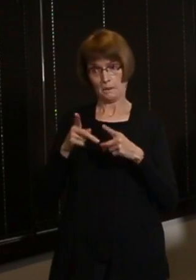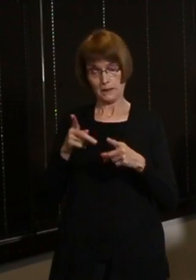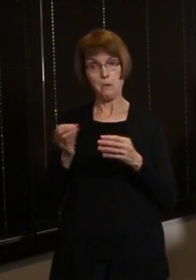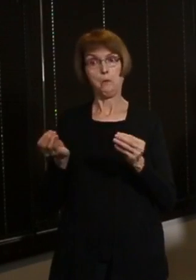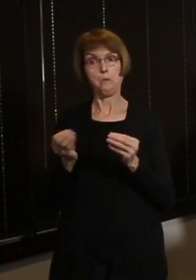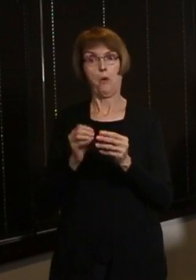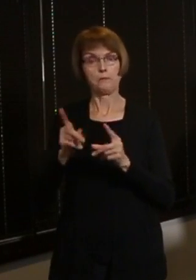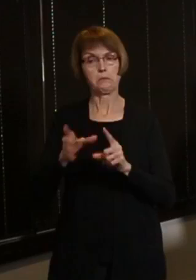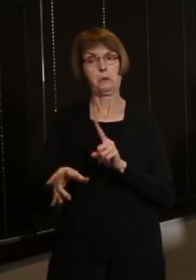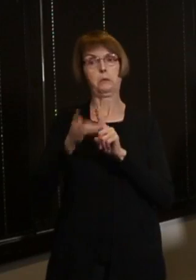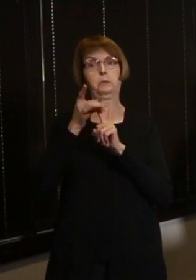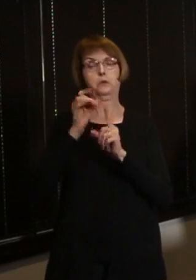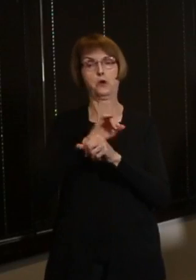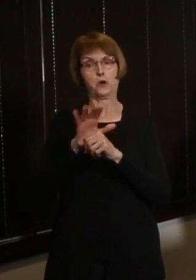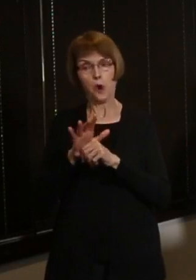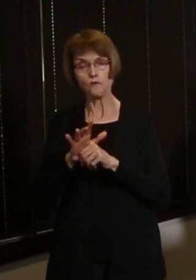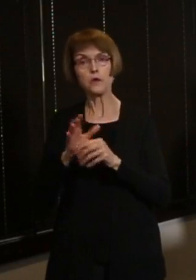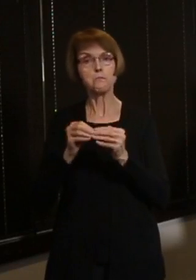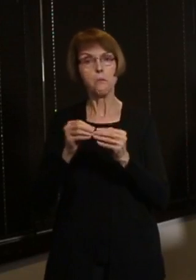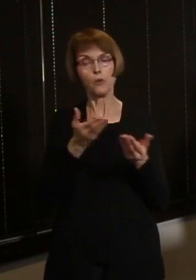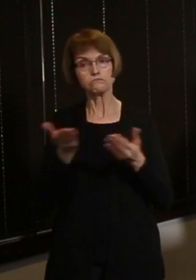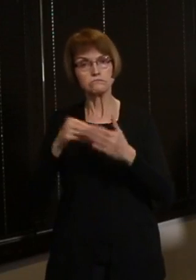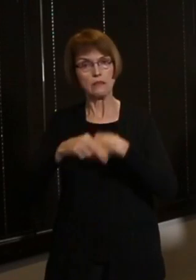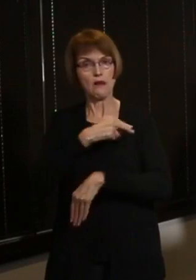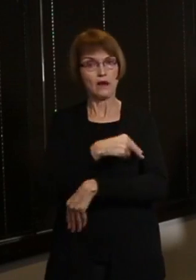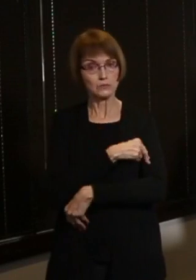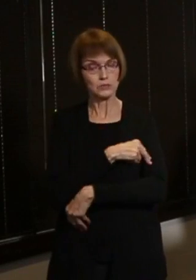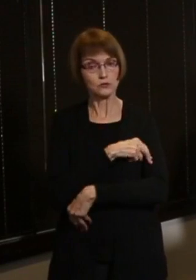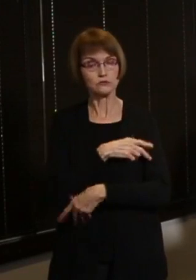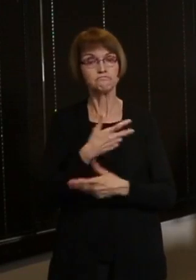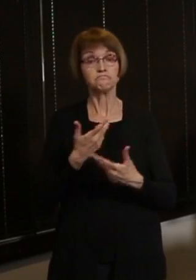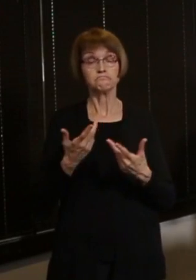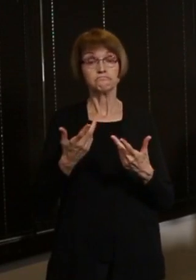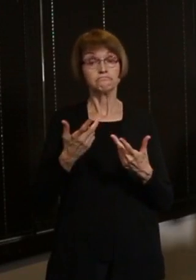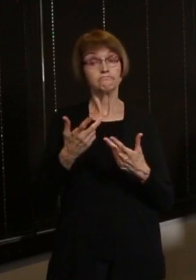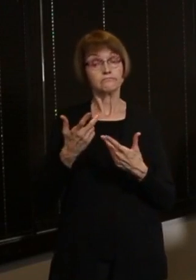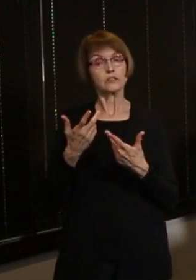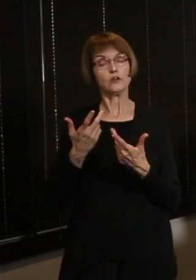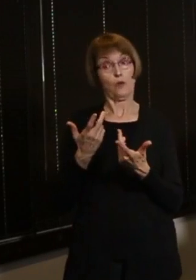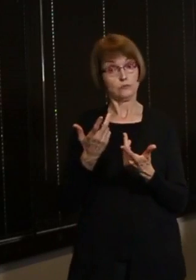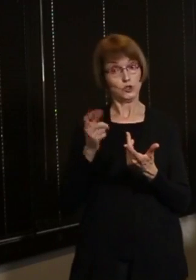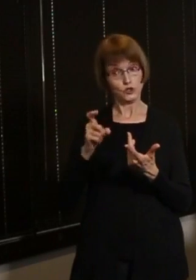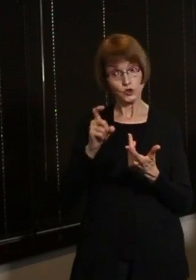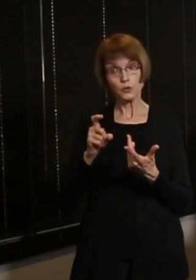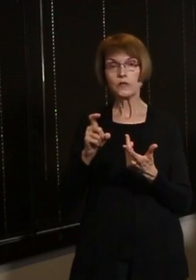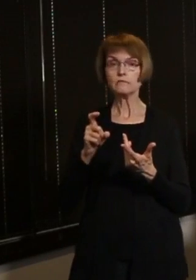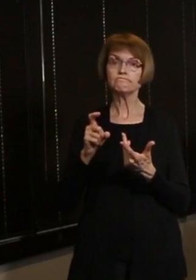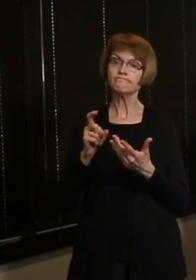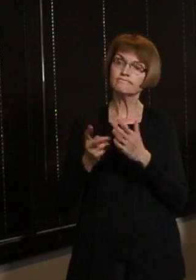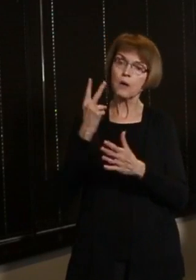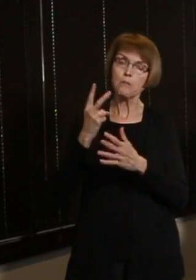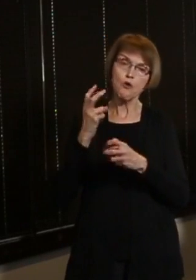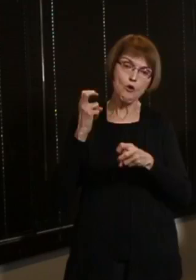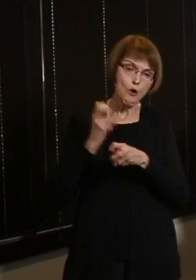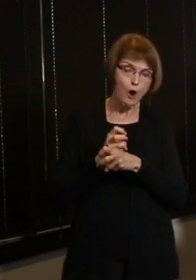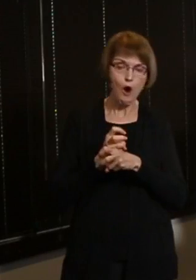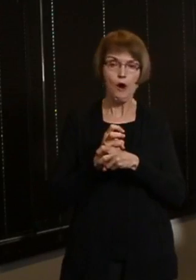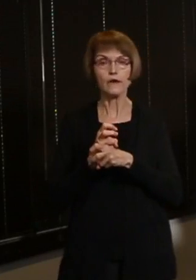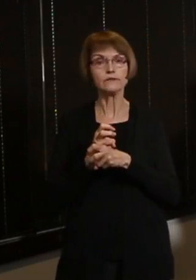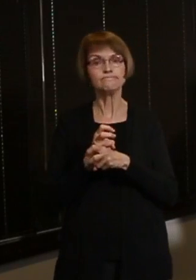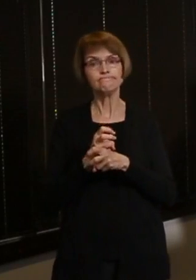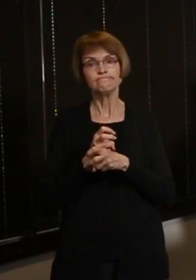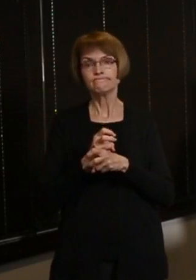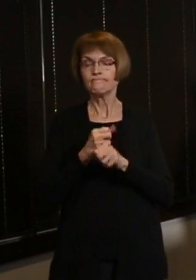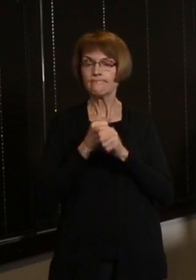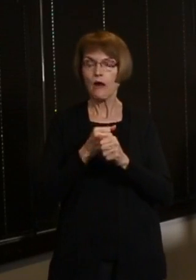younger people? Should we be doubling down on safety measures? Well, I'll answer the second part first. Yes, we should be doubling down on